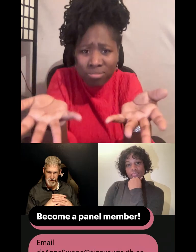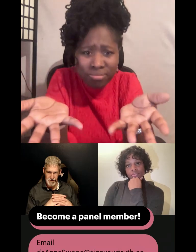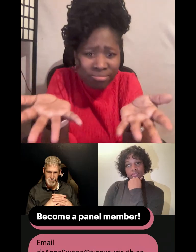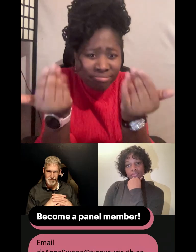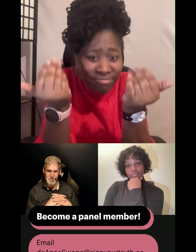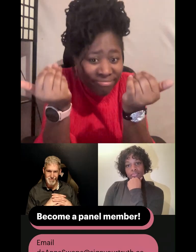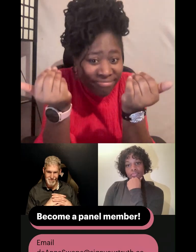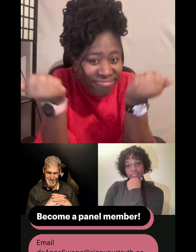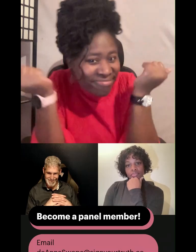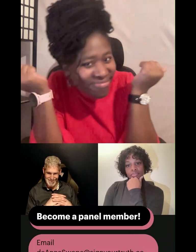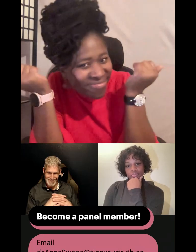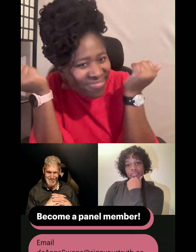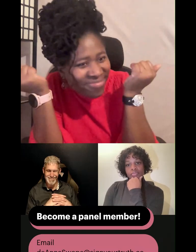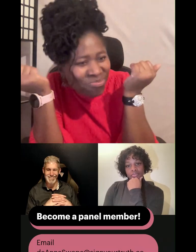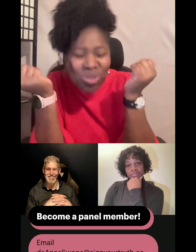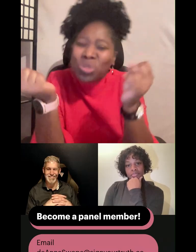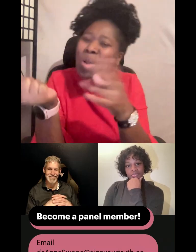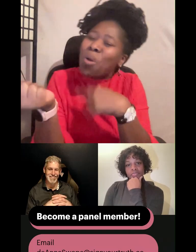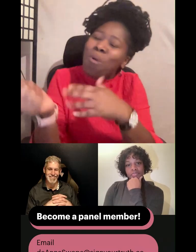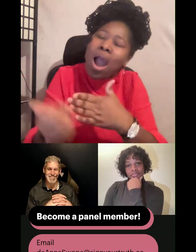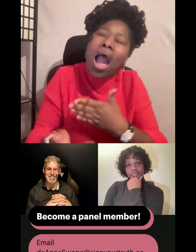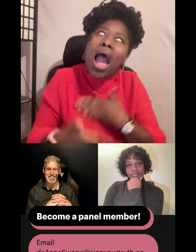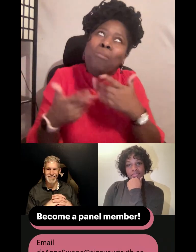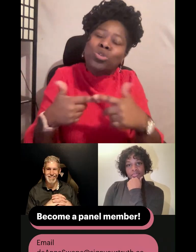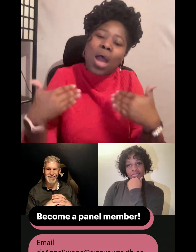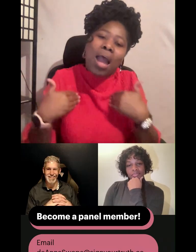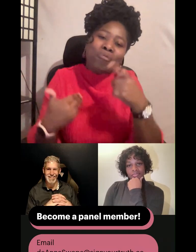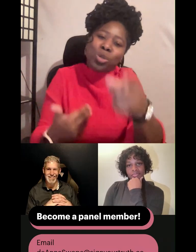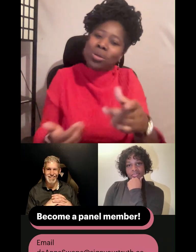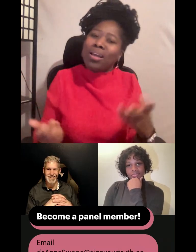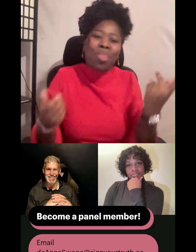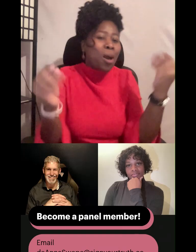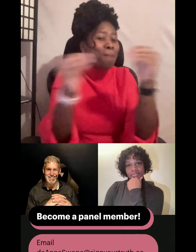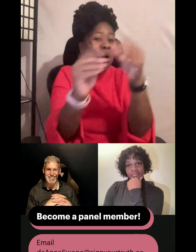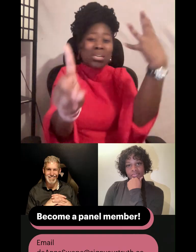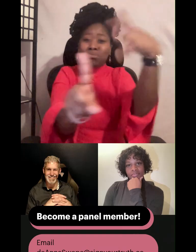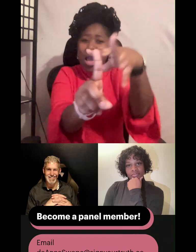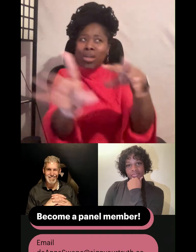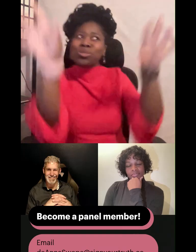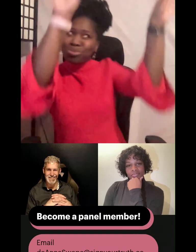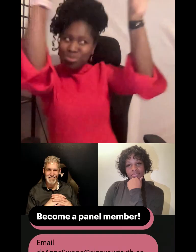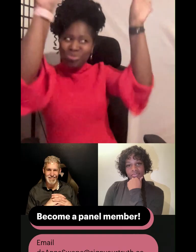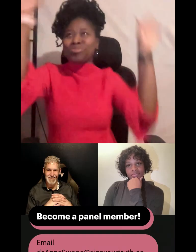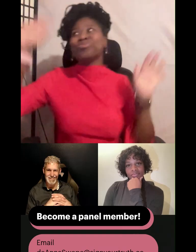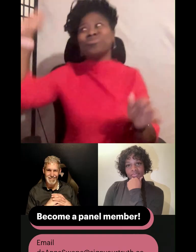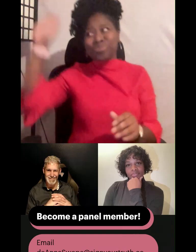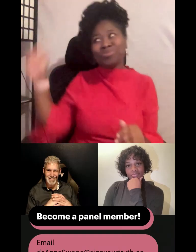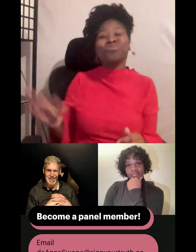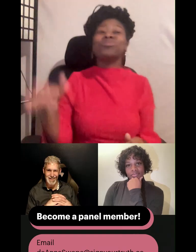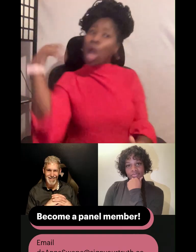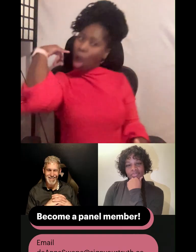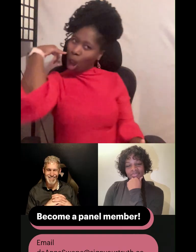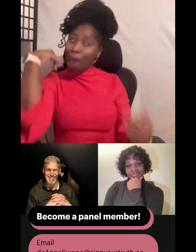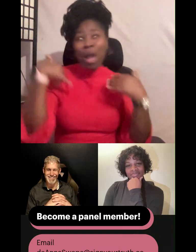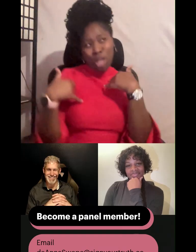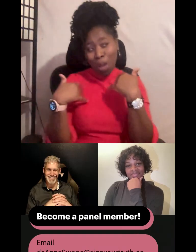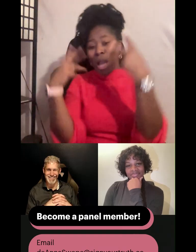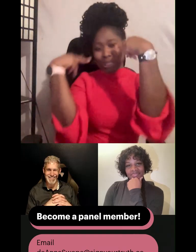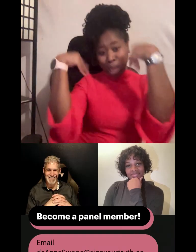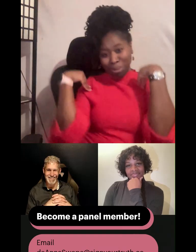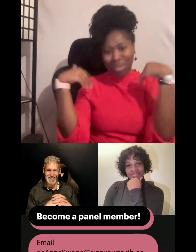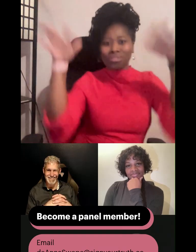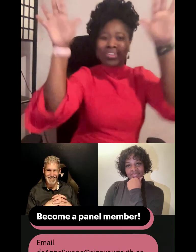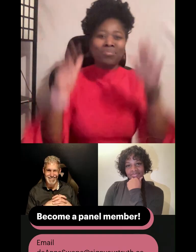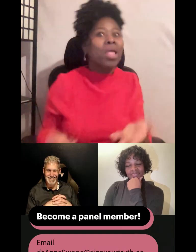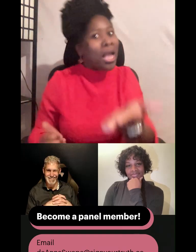If you want to do more for yourself, come join a panel. Become a panelist. Email us. We'll be happy to have you here.